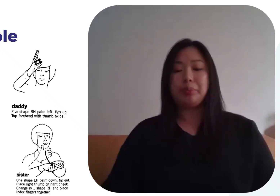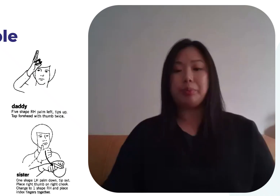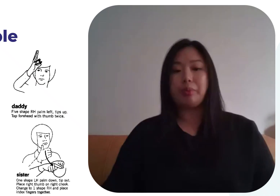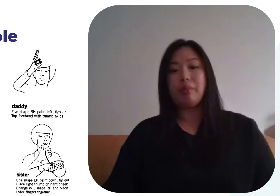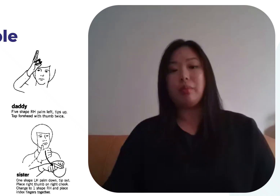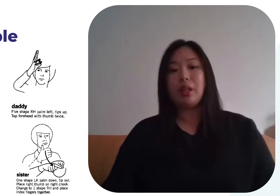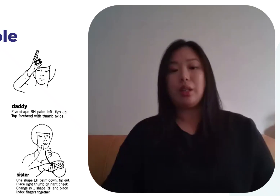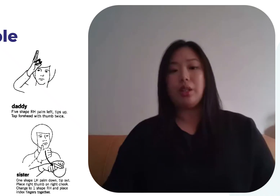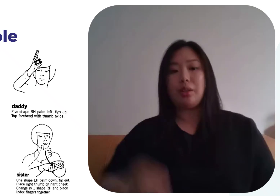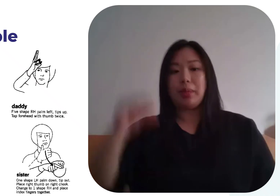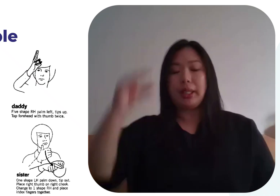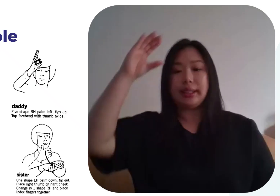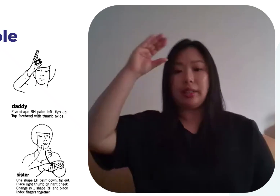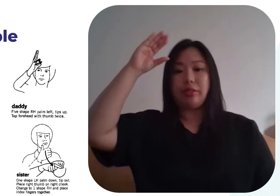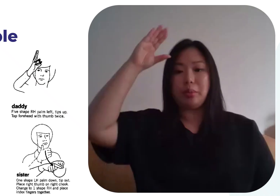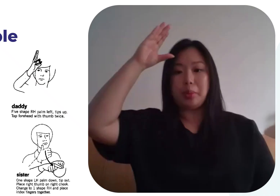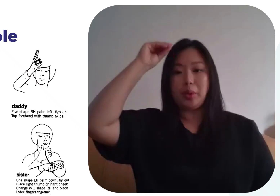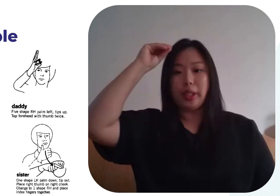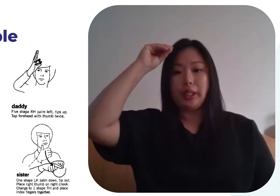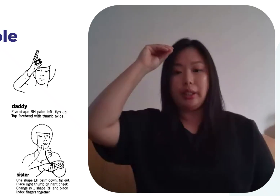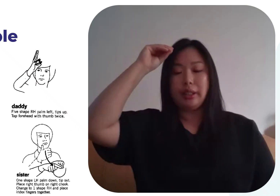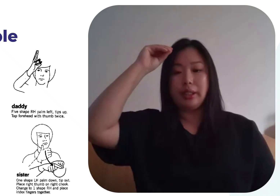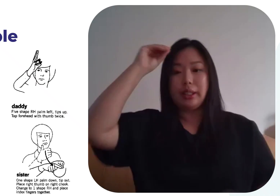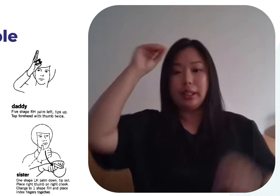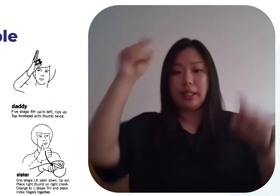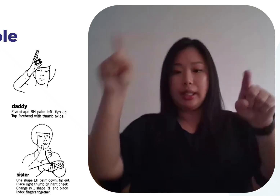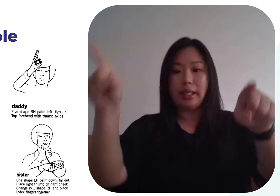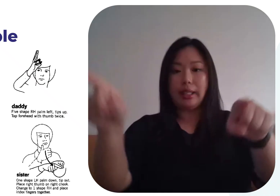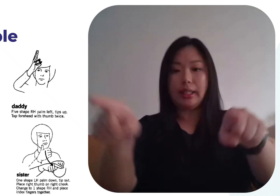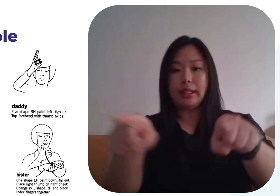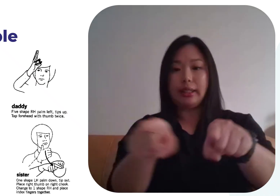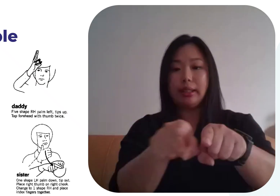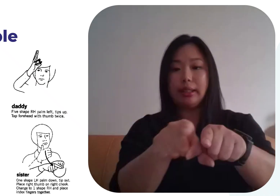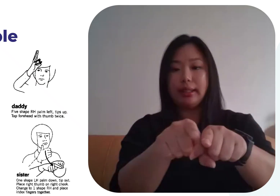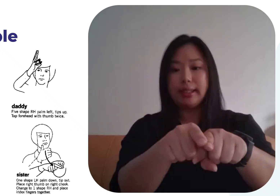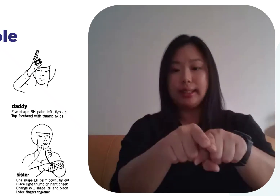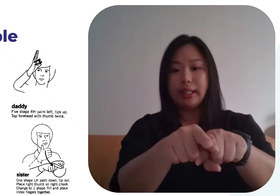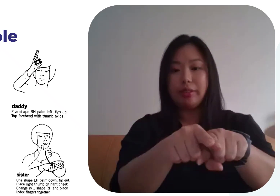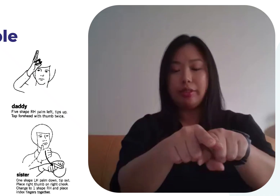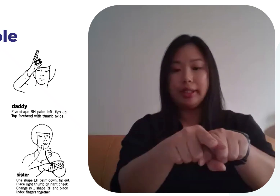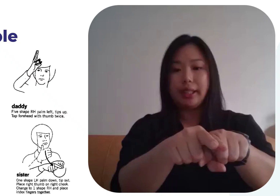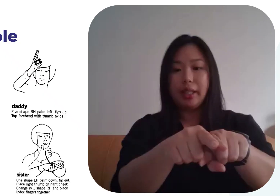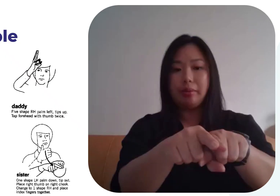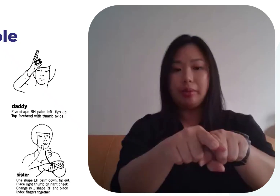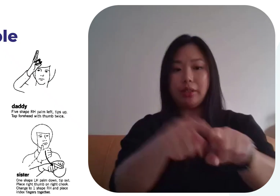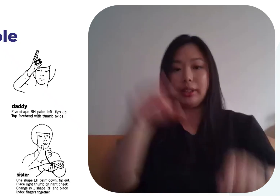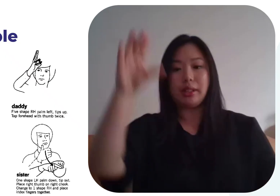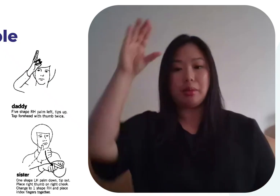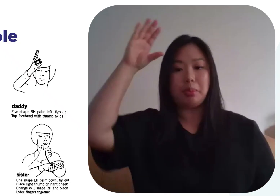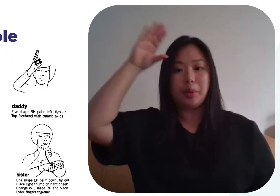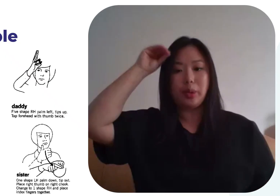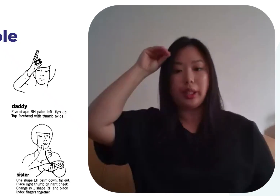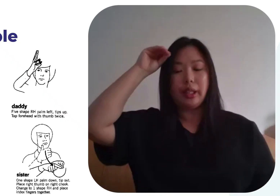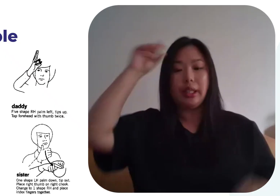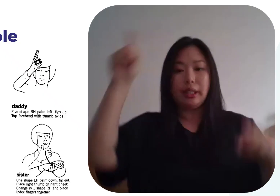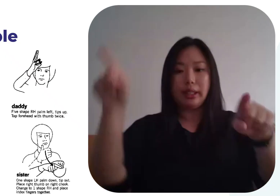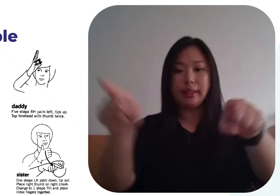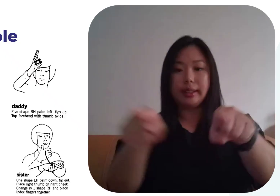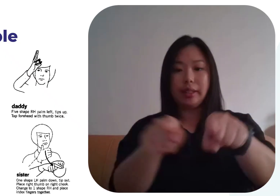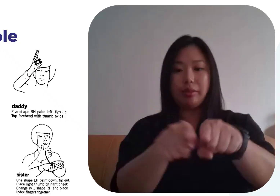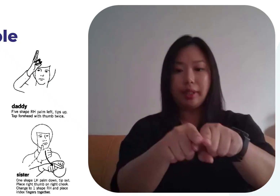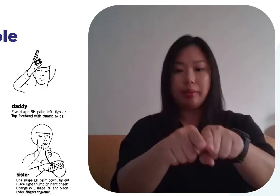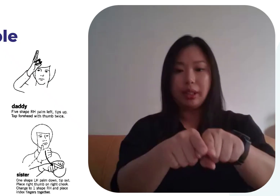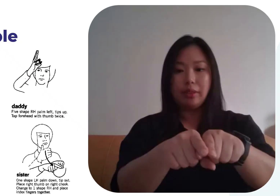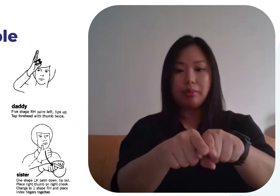Brother, you make the sign for boy, and then this is the sign for same. So it's the boy in